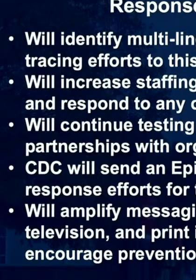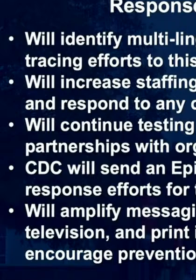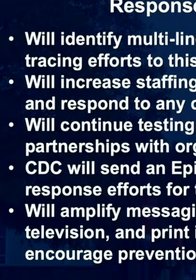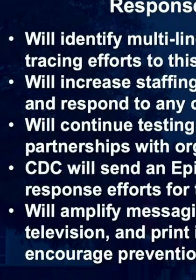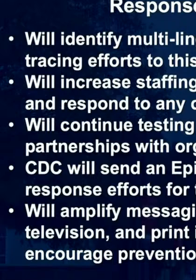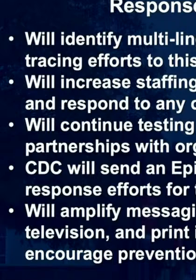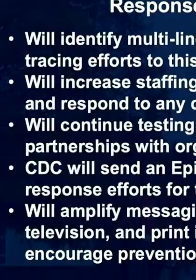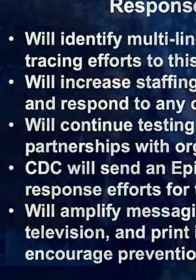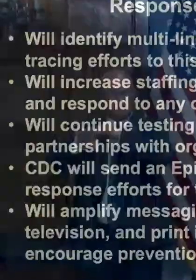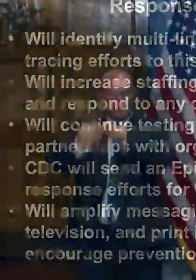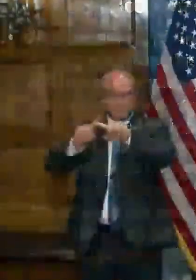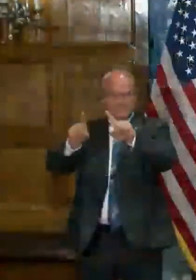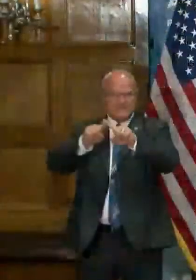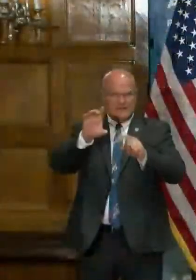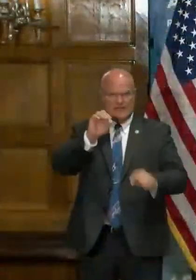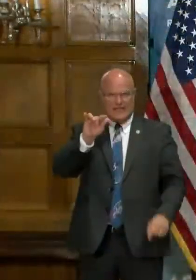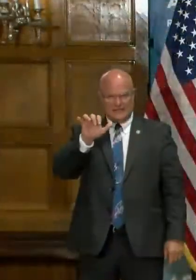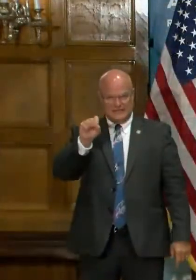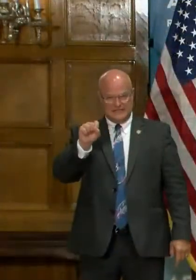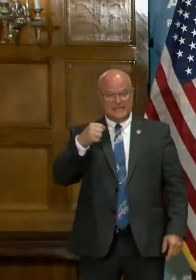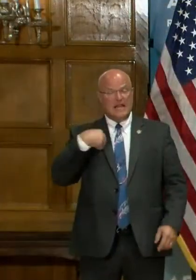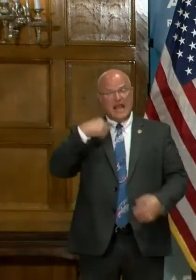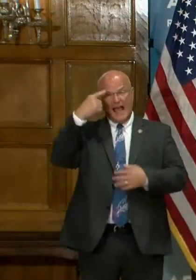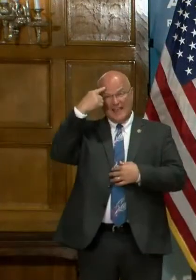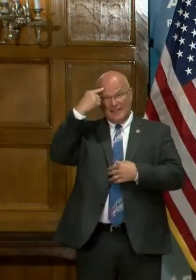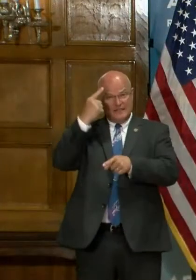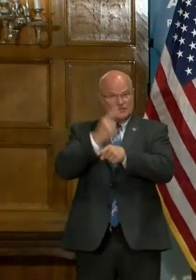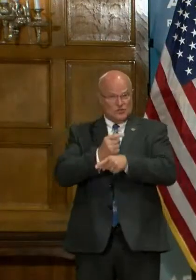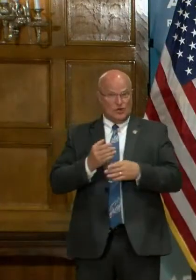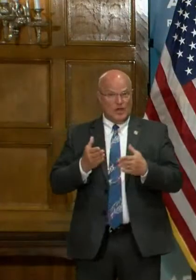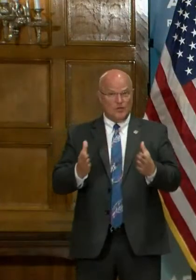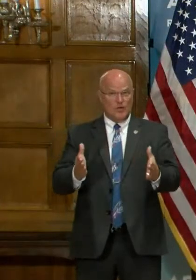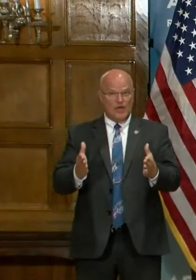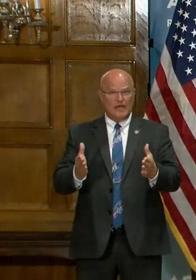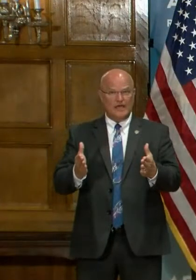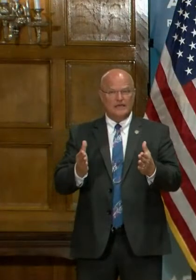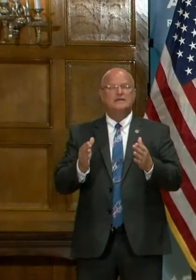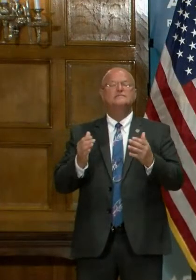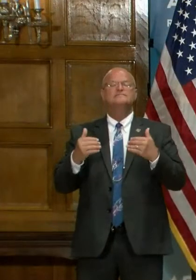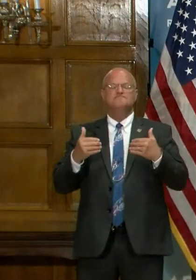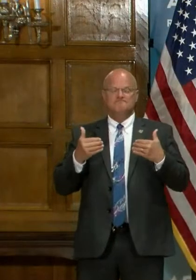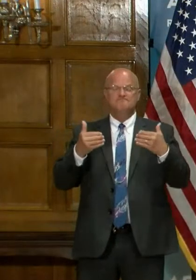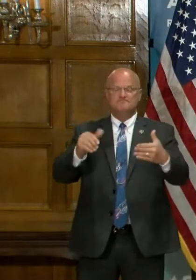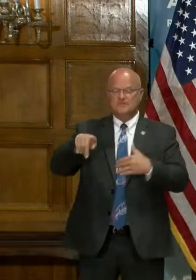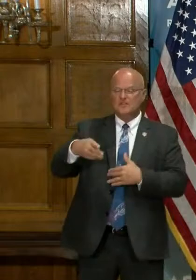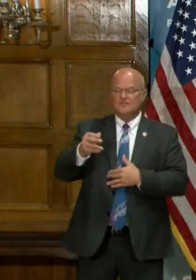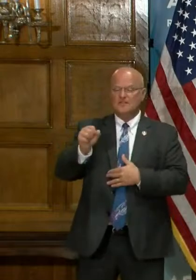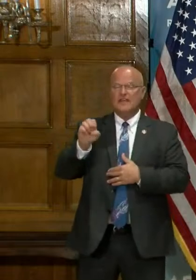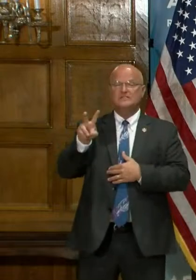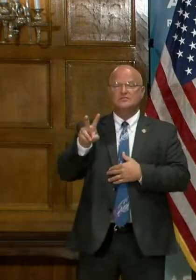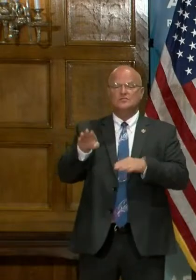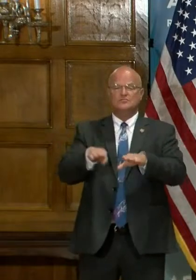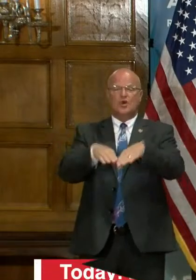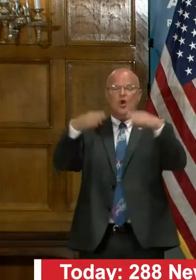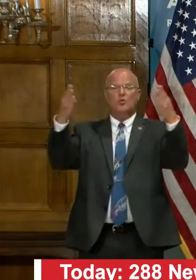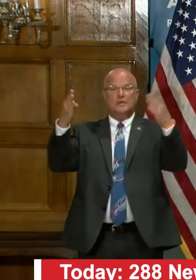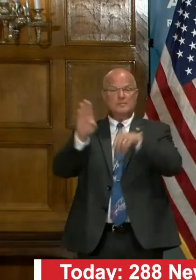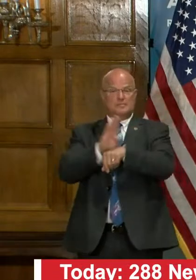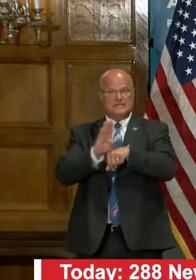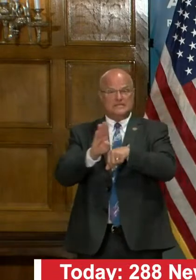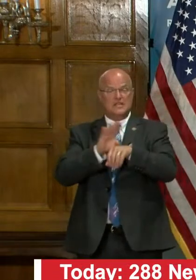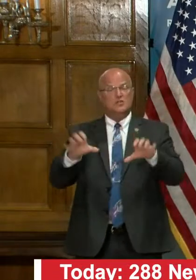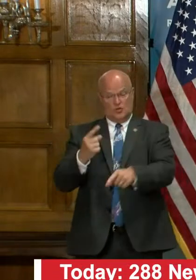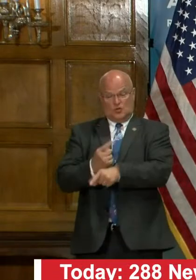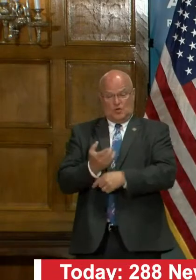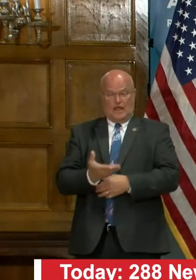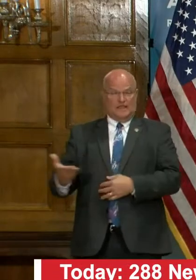surge effort in these counties. And I think that's the right way. Let's go to phase 2. Let's lift the restrictions on those businesses that are